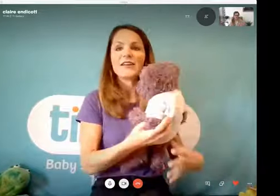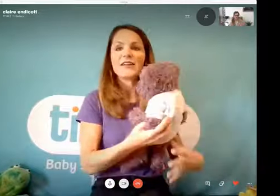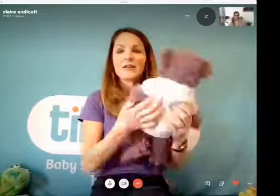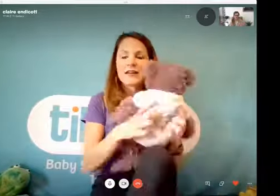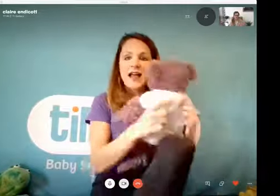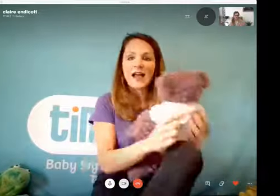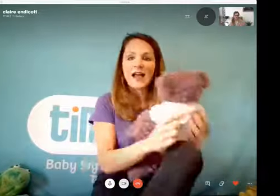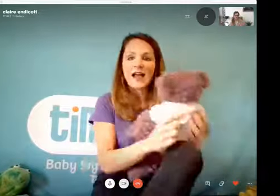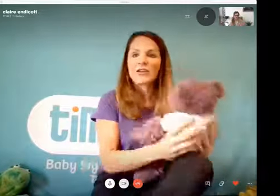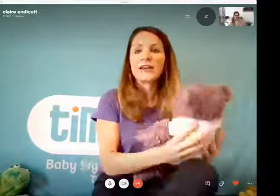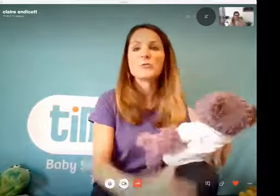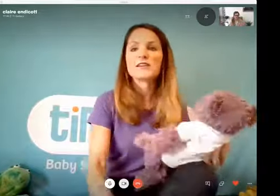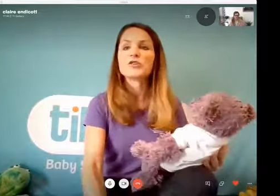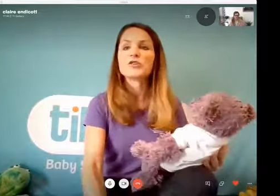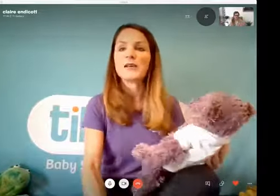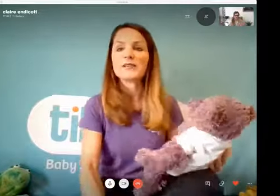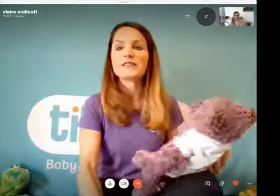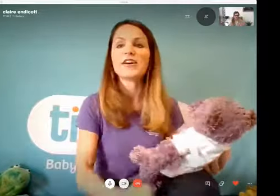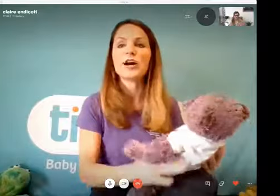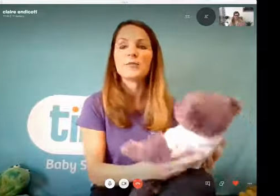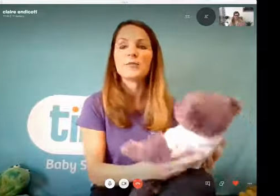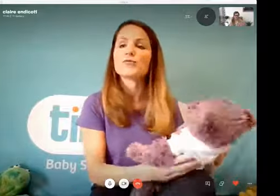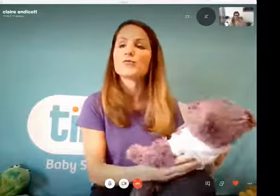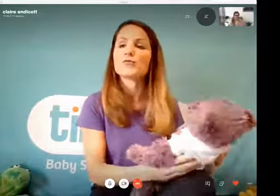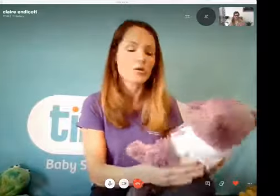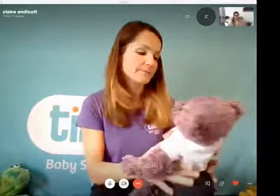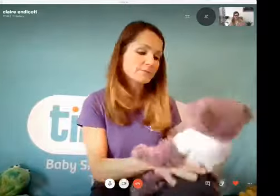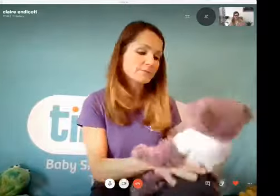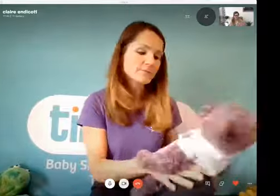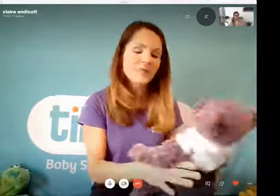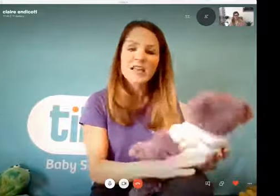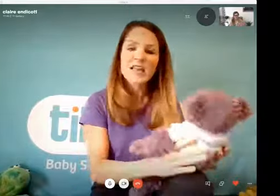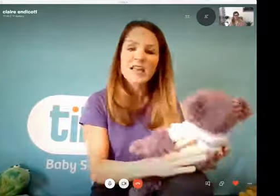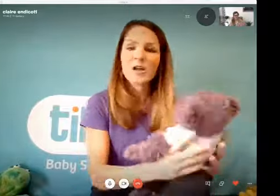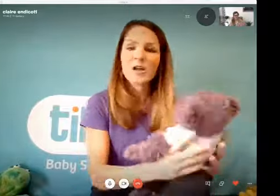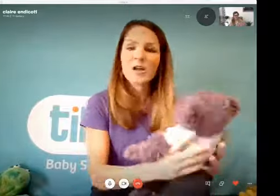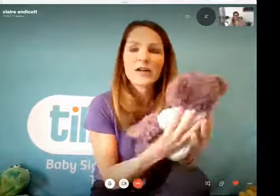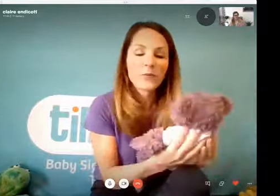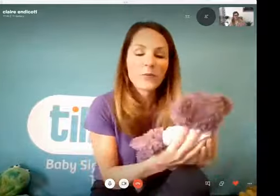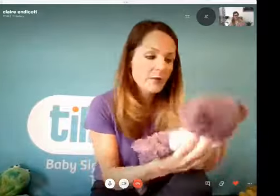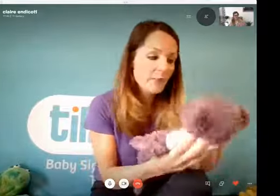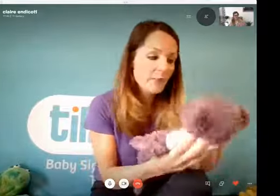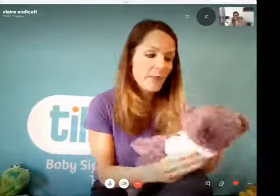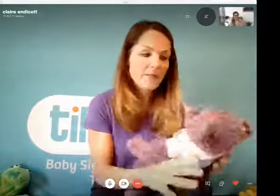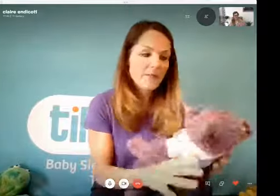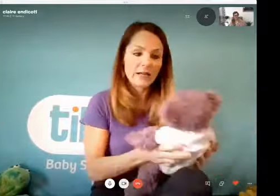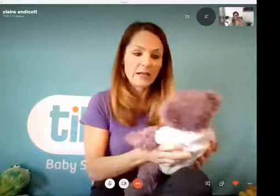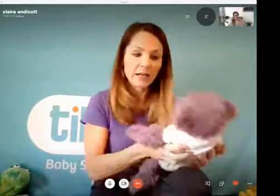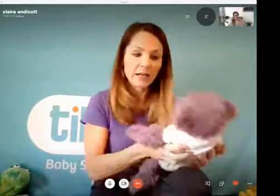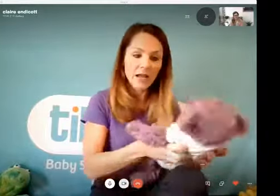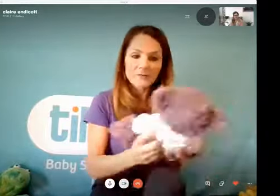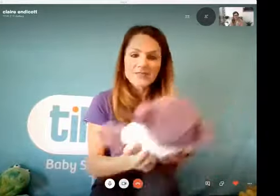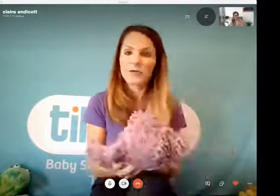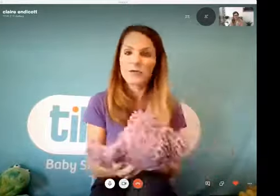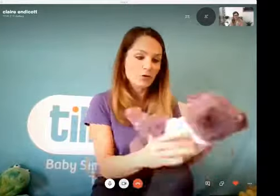how you can help teach your babies to sign at home through songs. So, okay, we're going to put our babies, lie them down on the floor